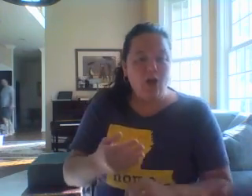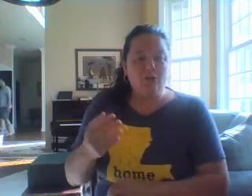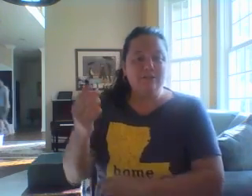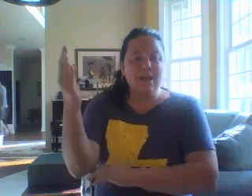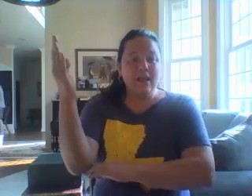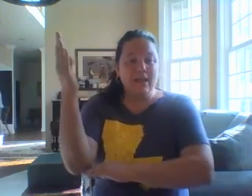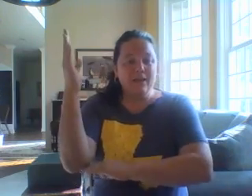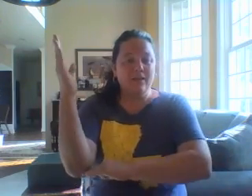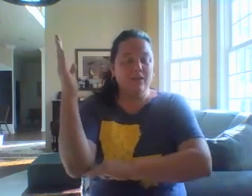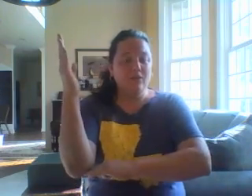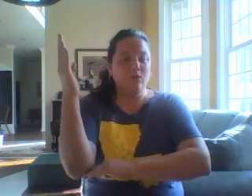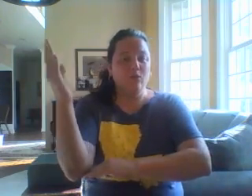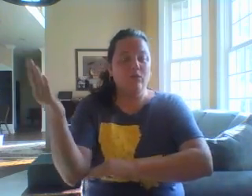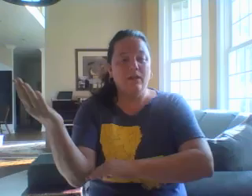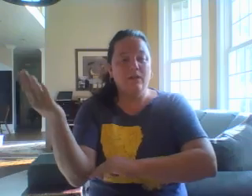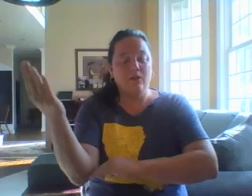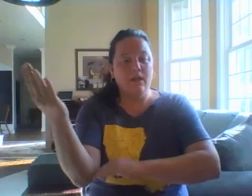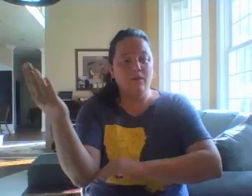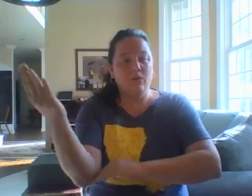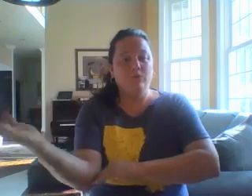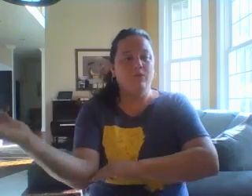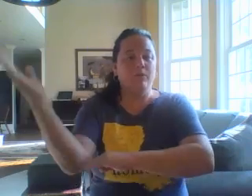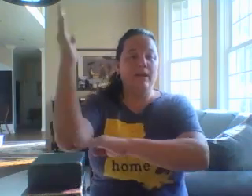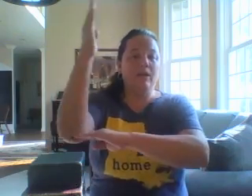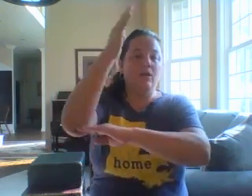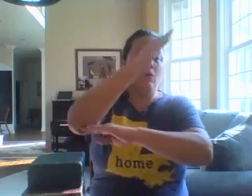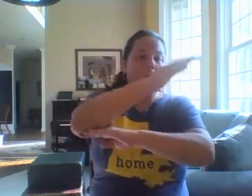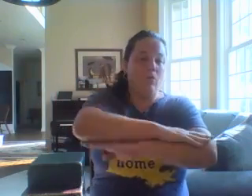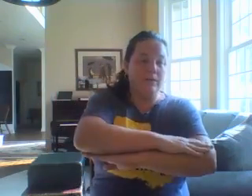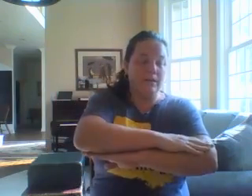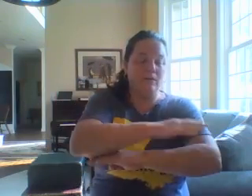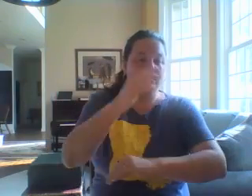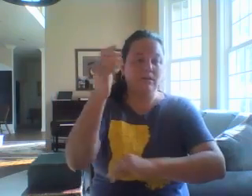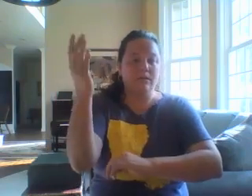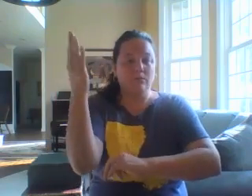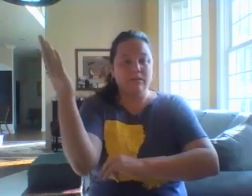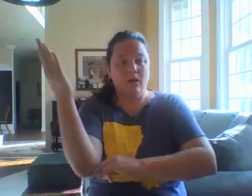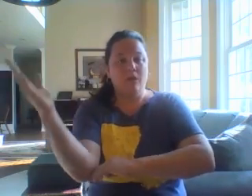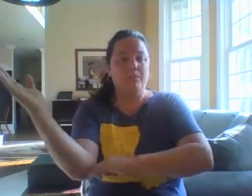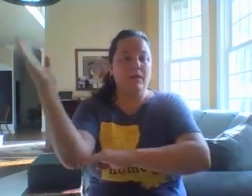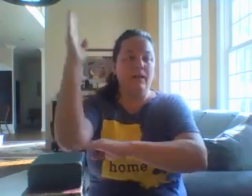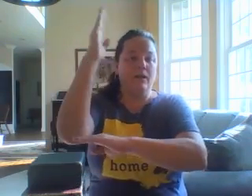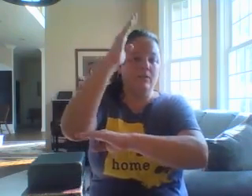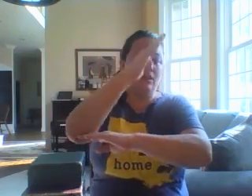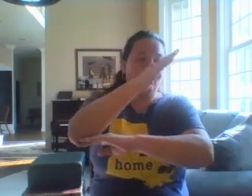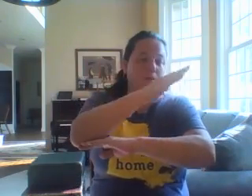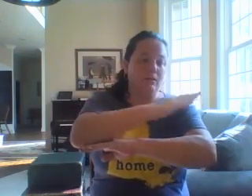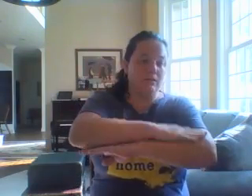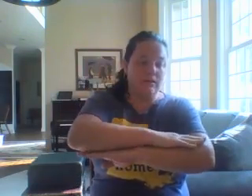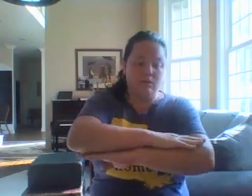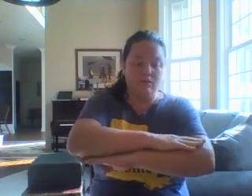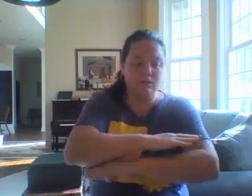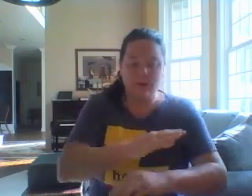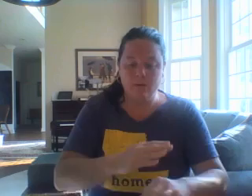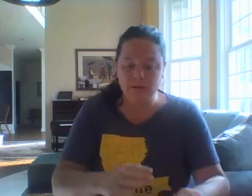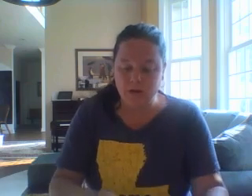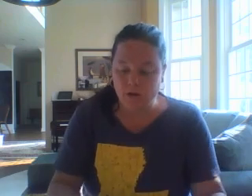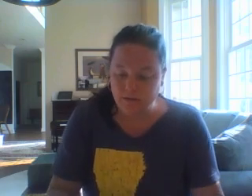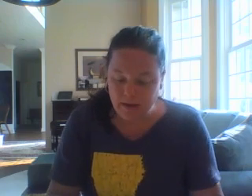All day, your hand will come from right here and go all the way down. So the sun was up and now it's coming down. So that one is all day,